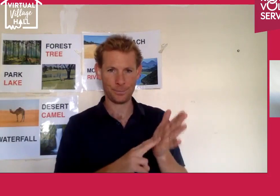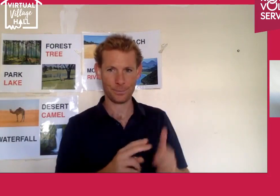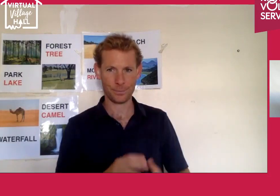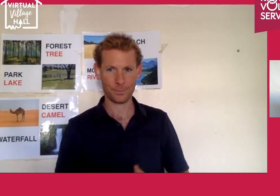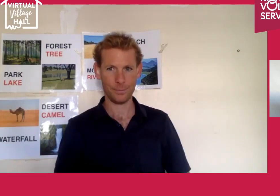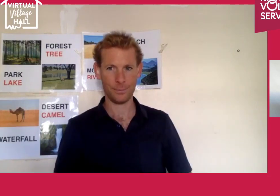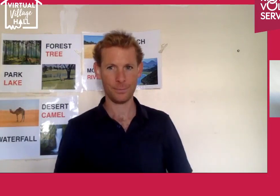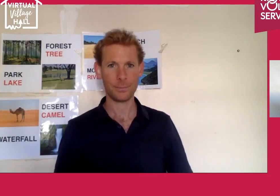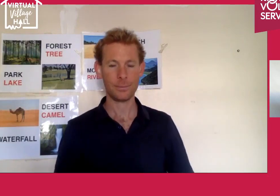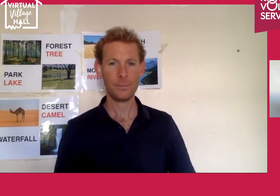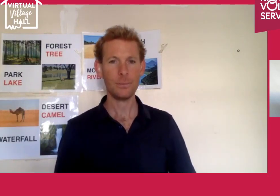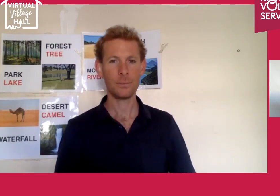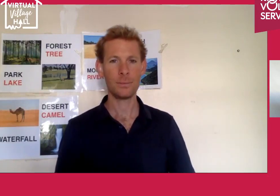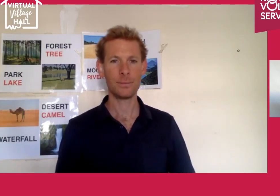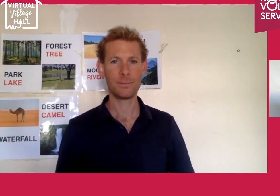mountain?